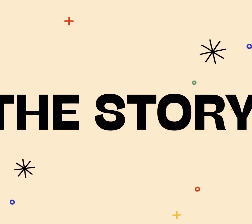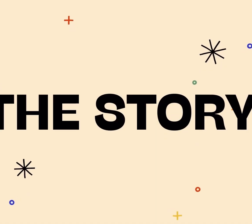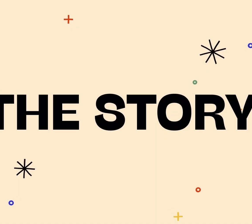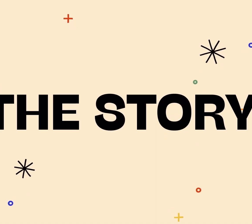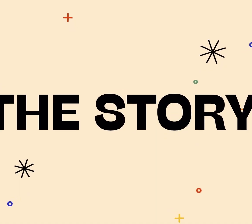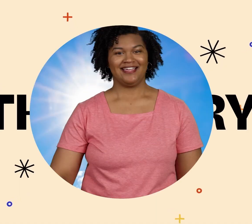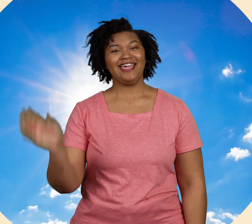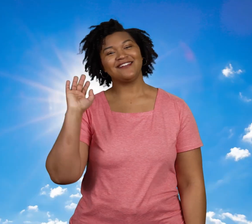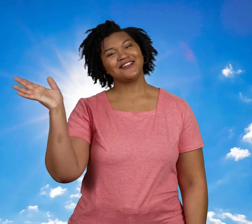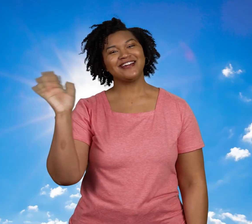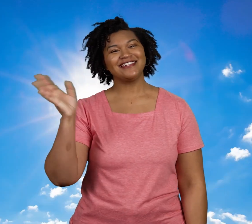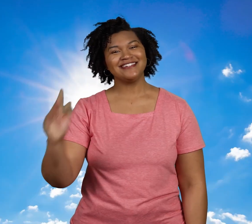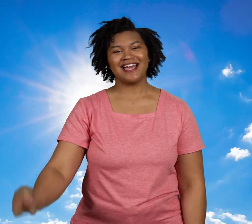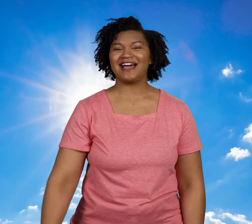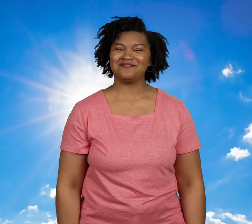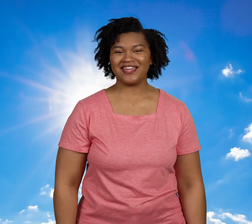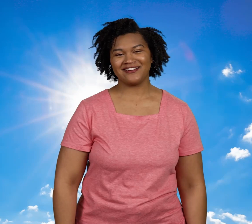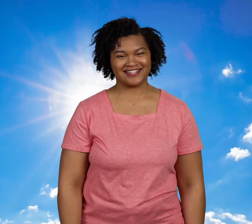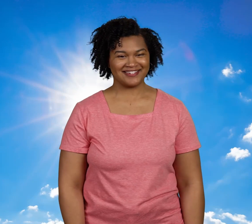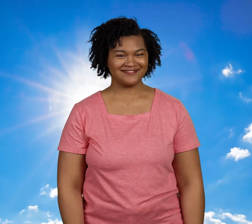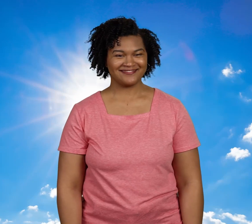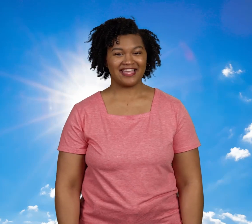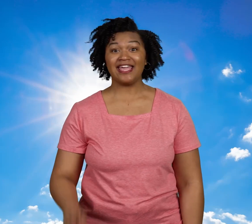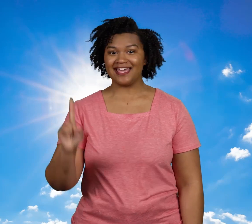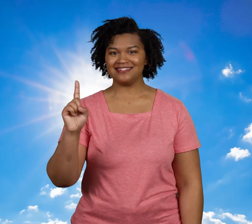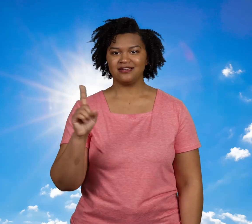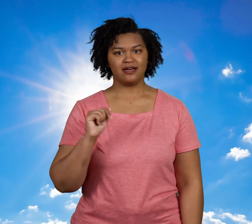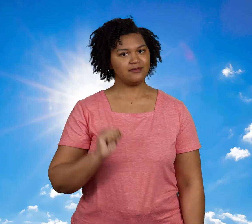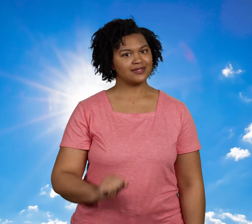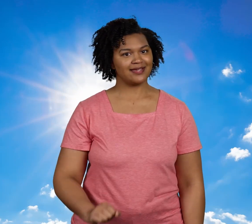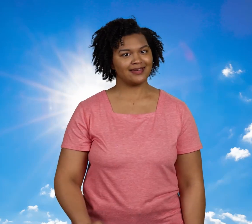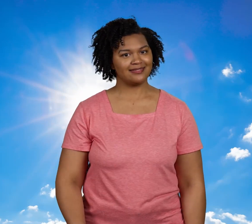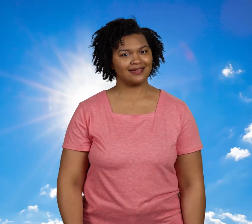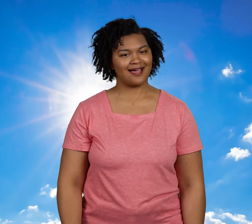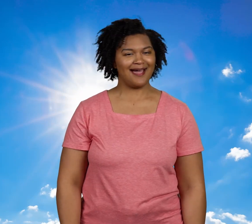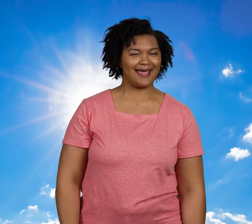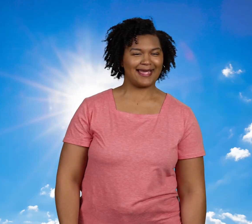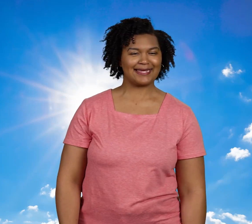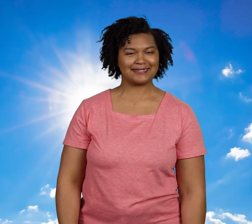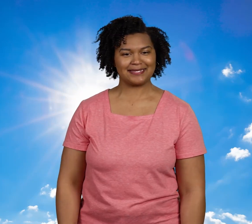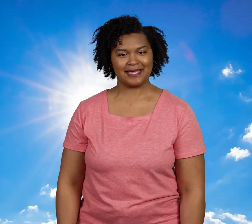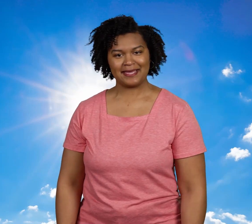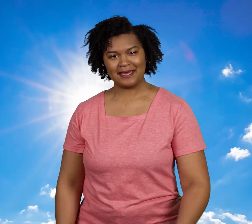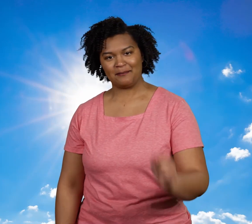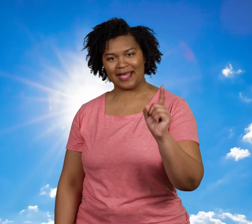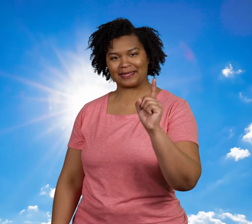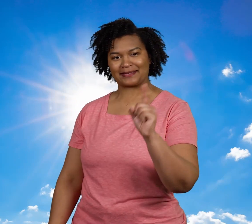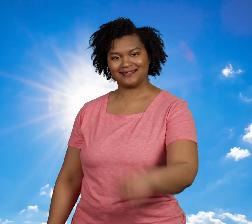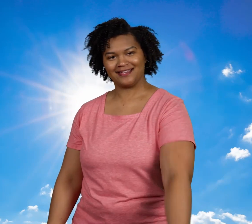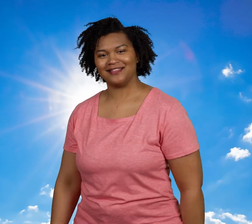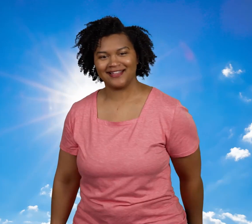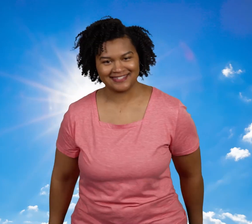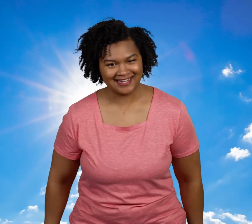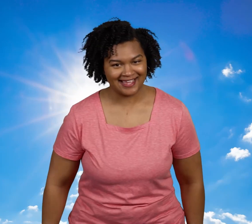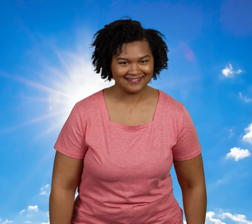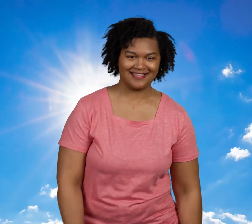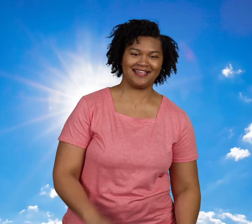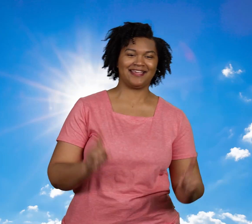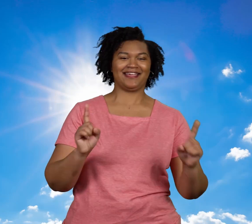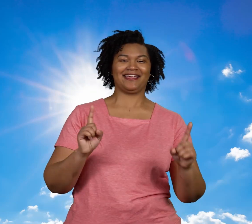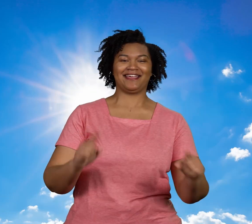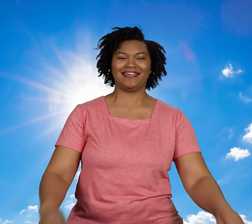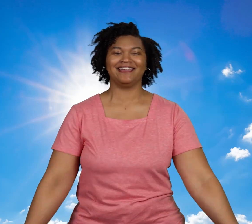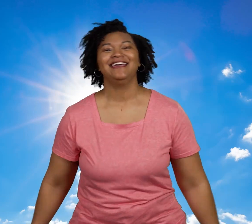story. Hey, everyone. I'm Erica, and I'm excited that I get to say Habakkuk a lot today.